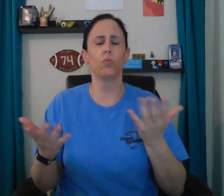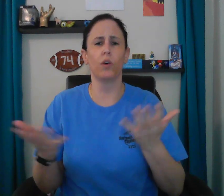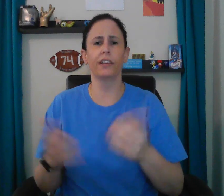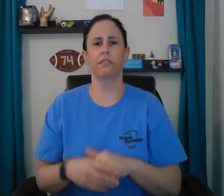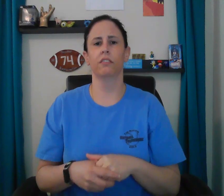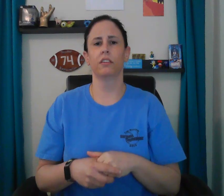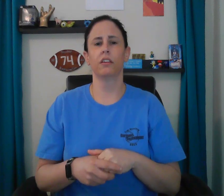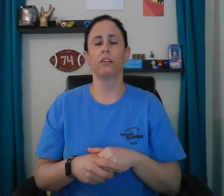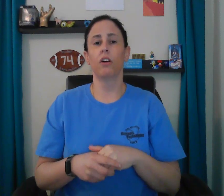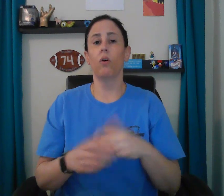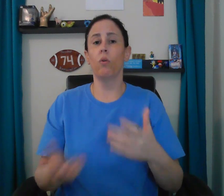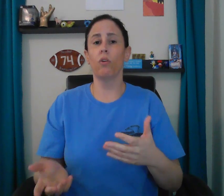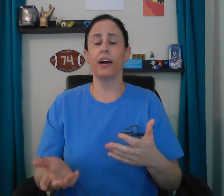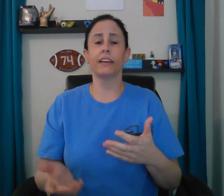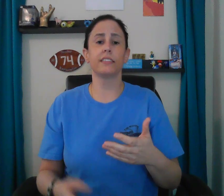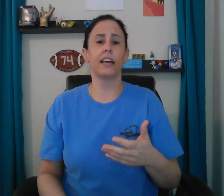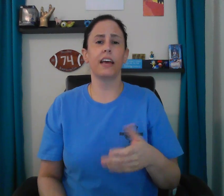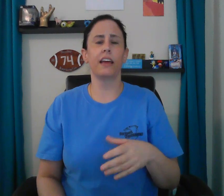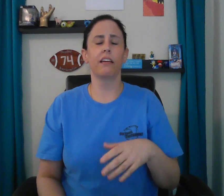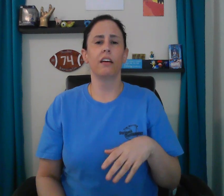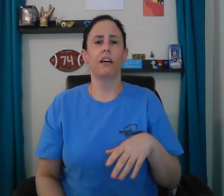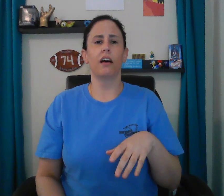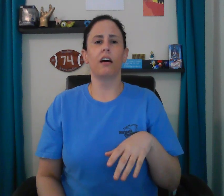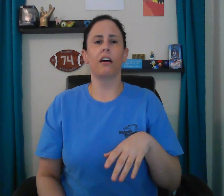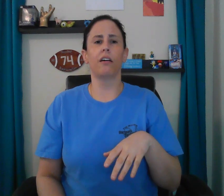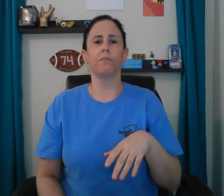what? Or I could say